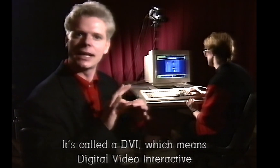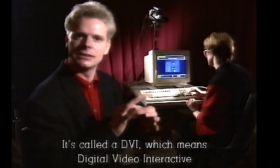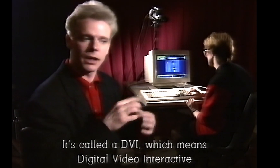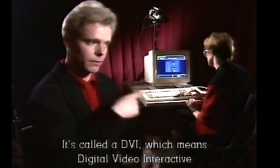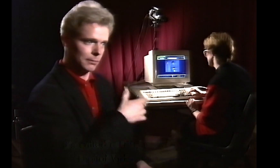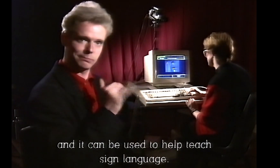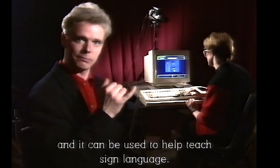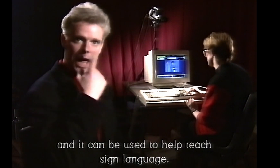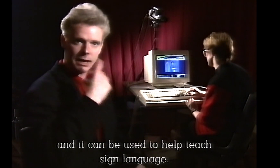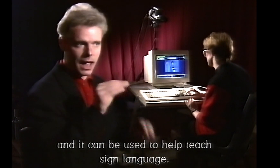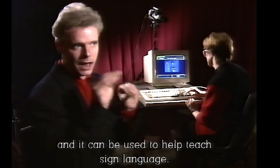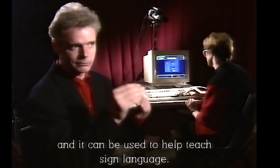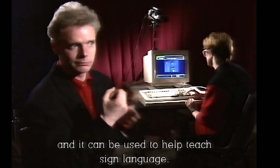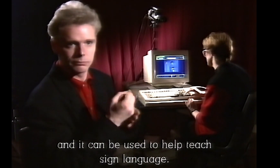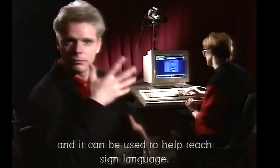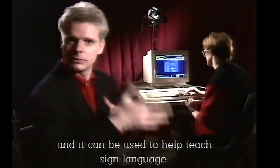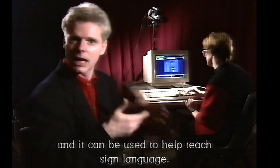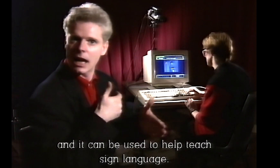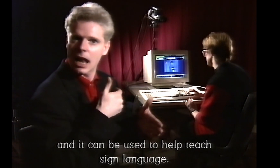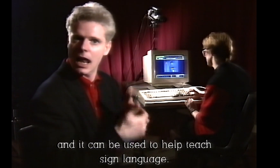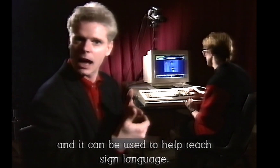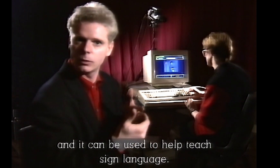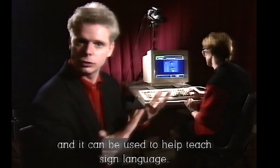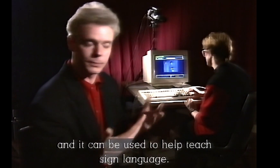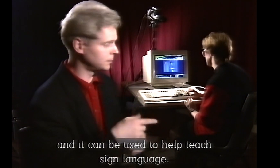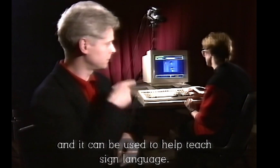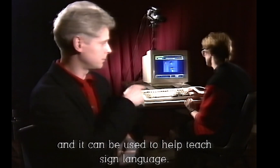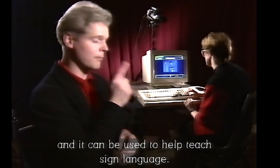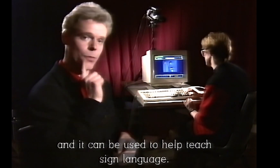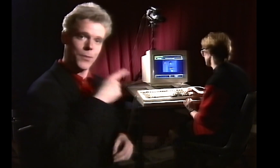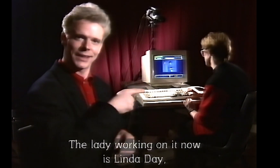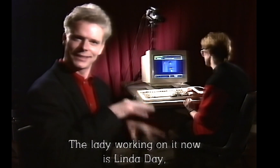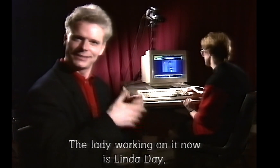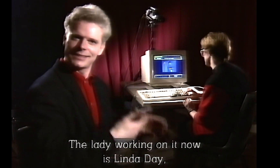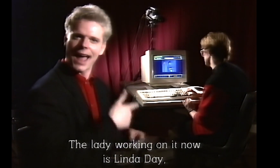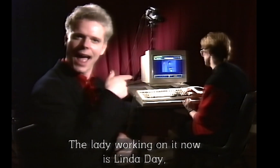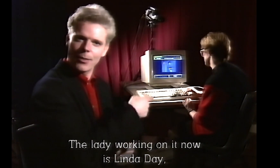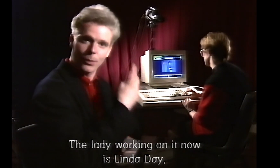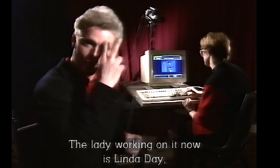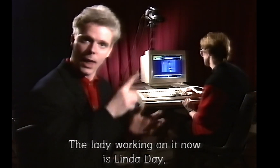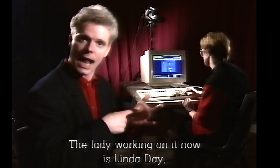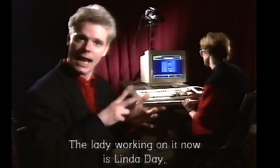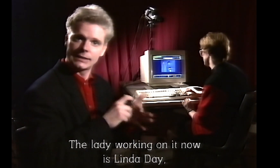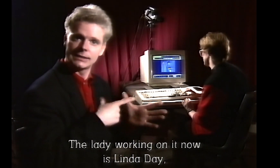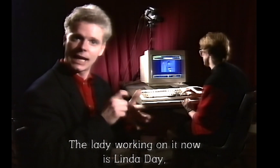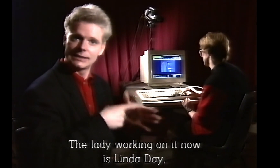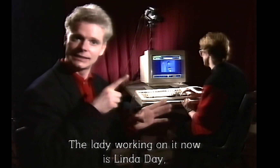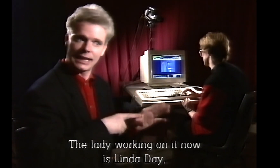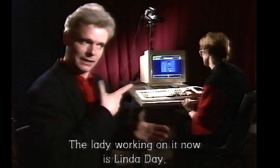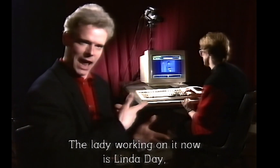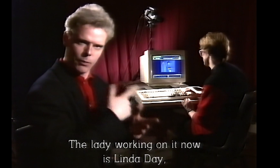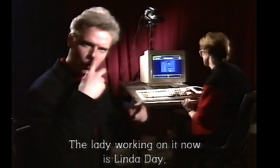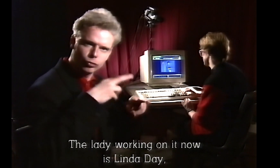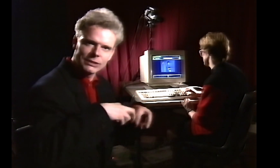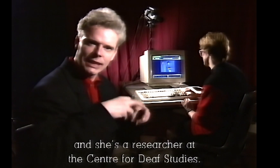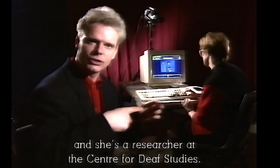This system here really looks fascinating. It's called a DVI, which means Digital Video Interactive. Now, it can be used